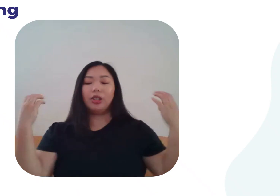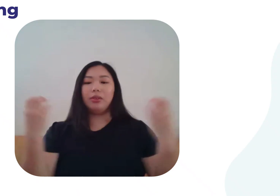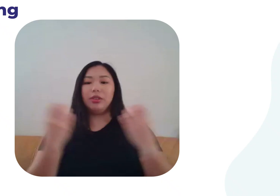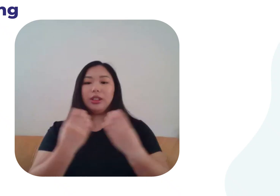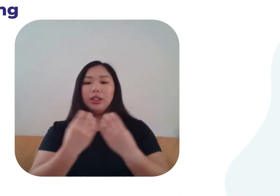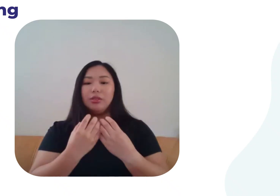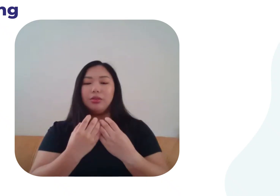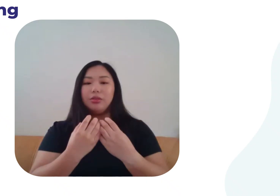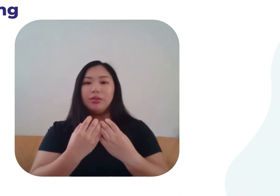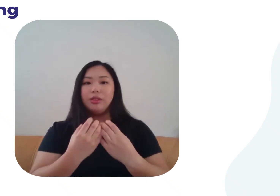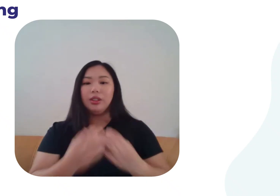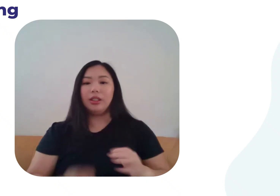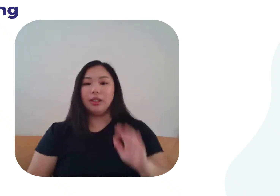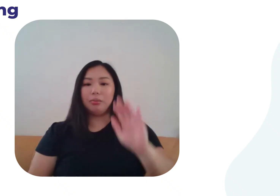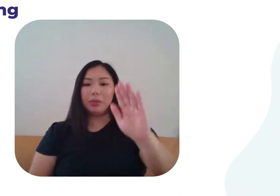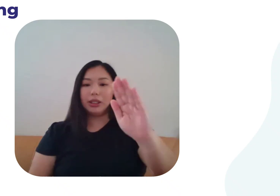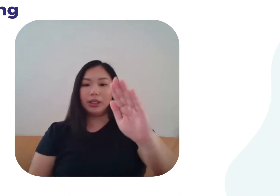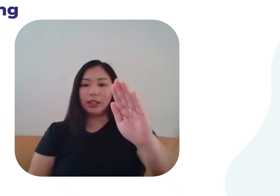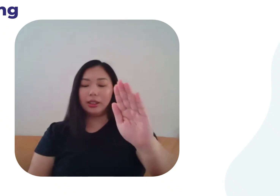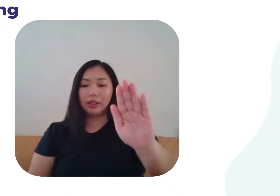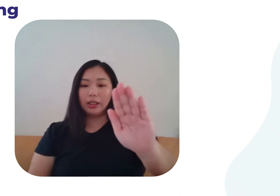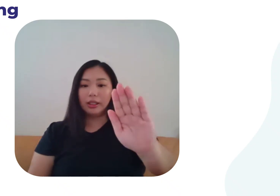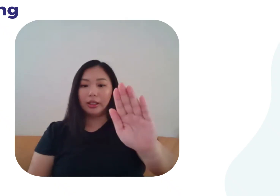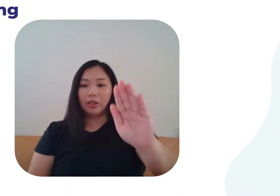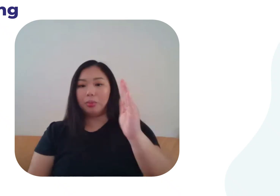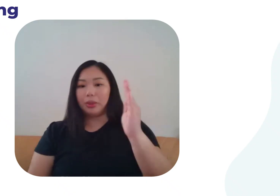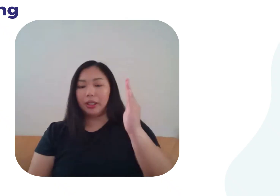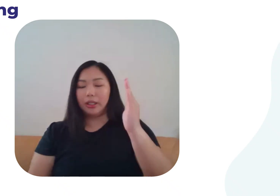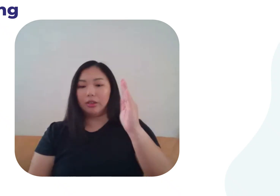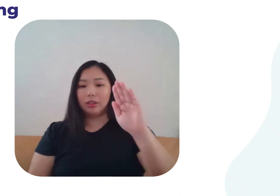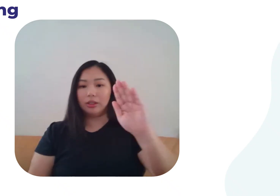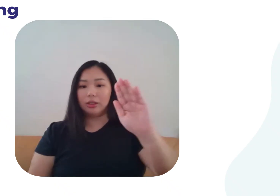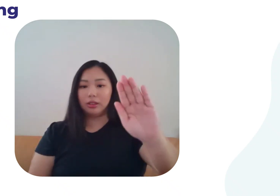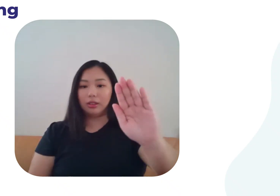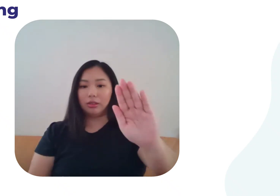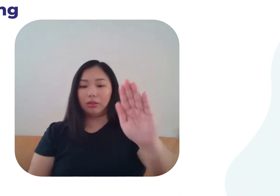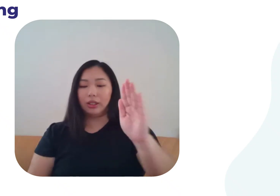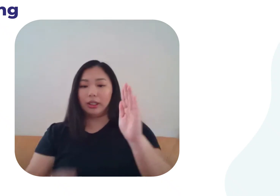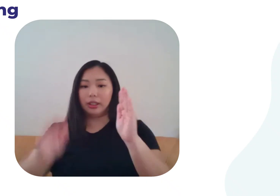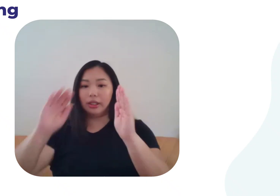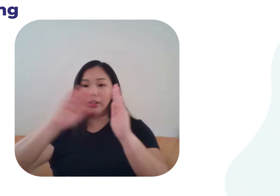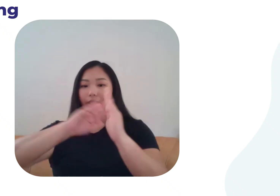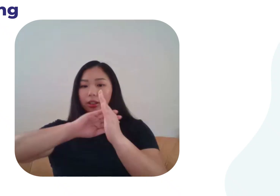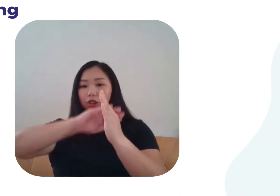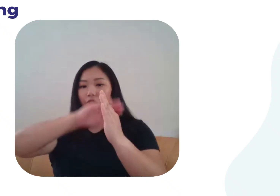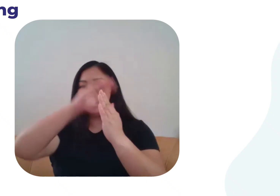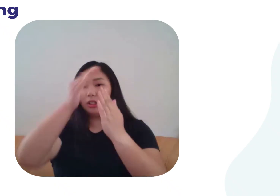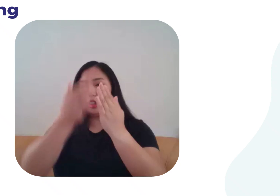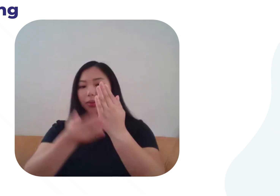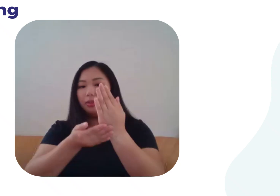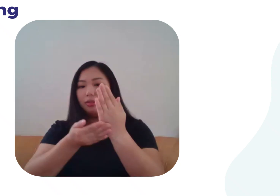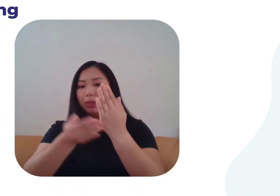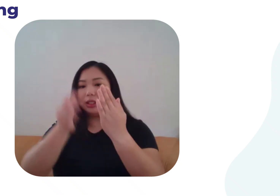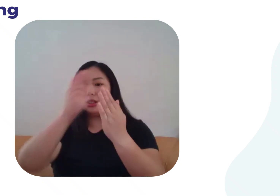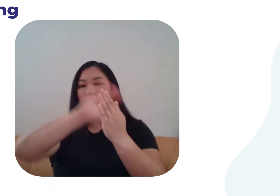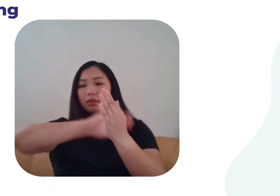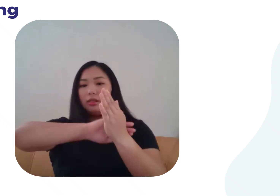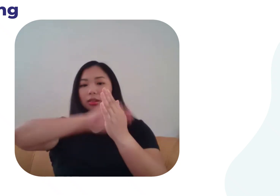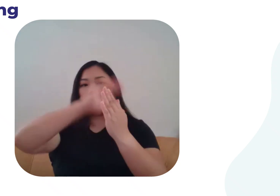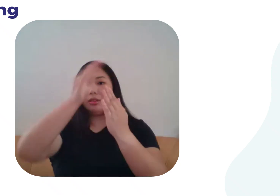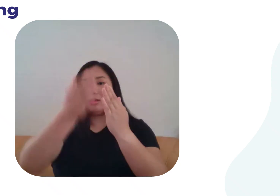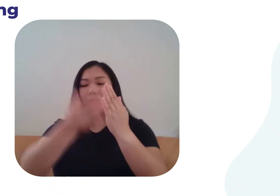Outline the shape of a scarf. Mitten, open hand in one and the other, trace the shape of a